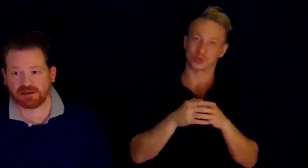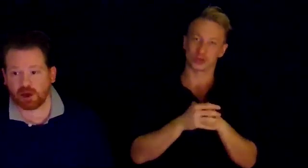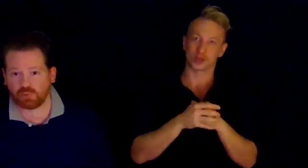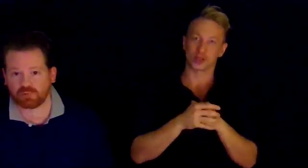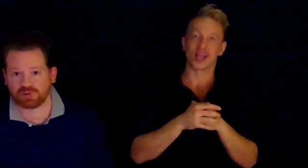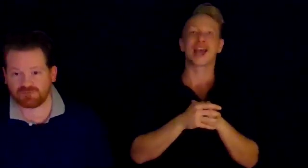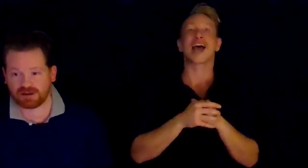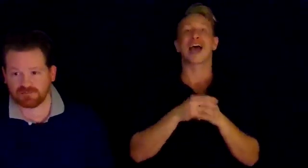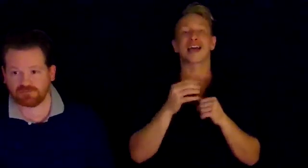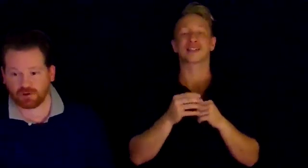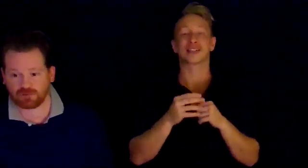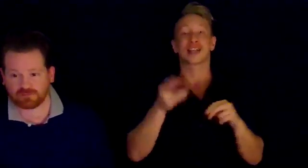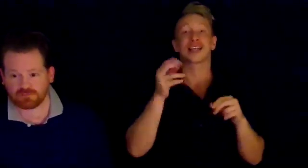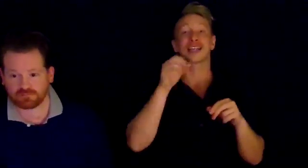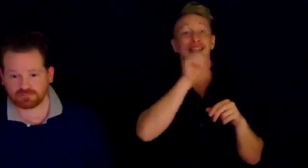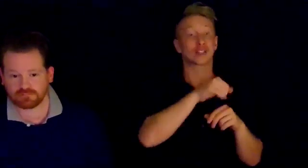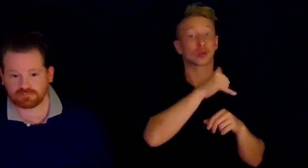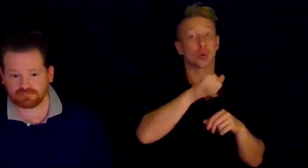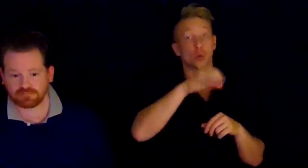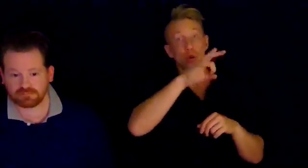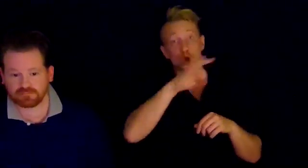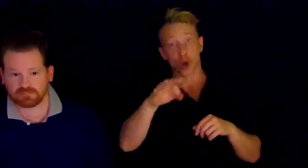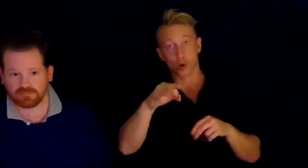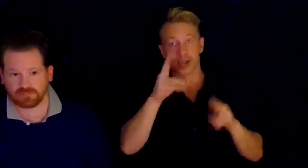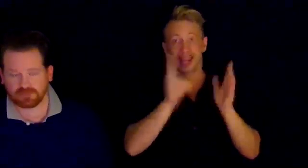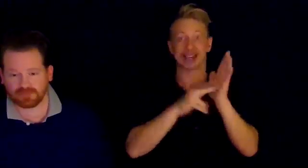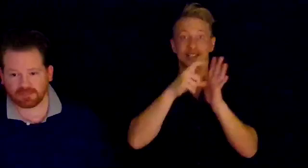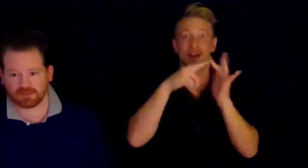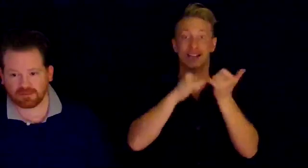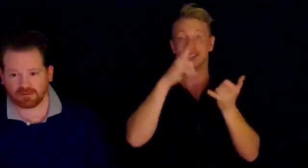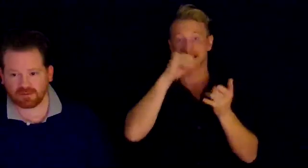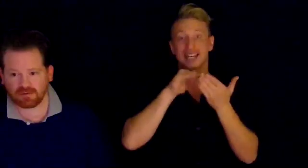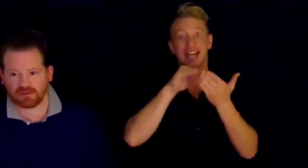NDIS can help with funding for those.